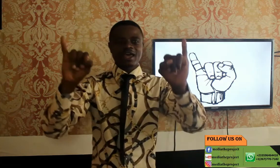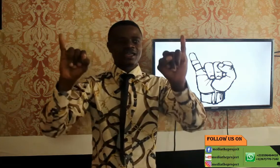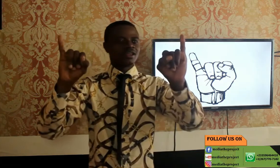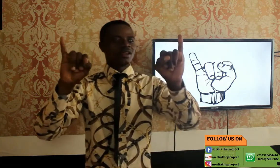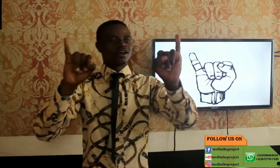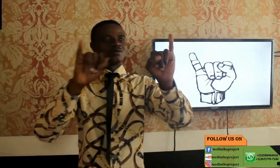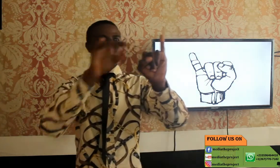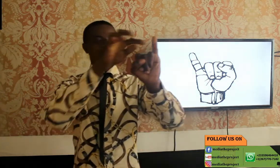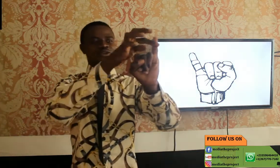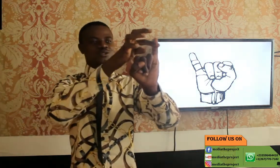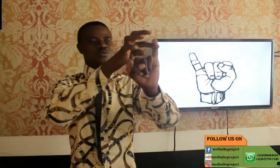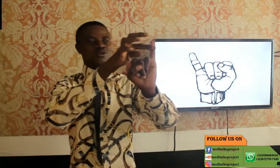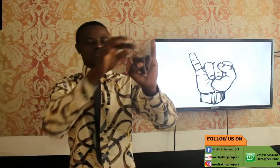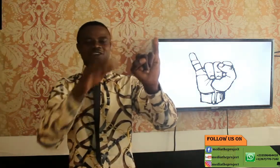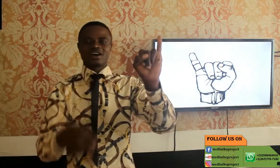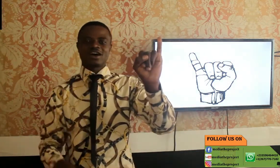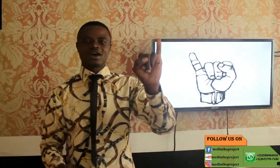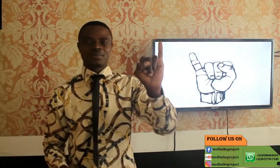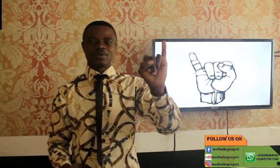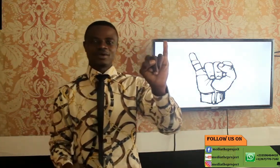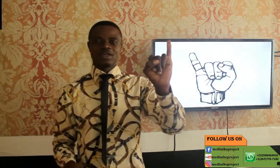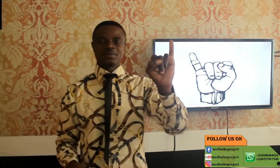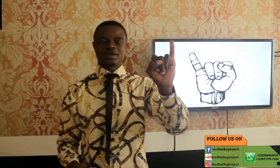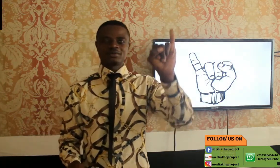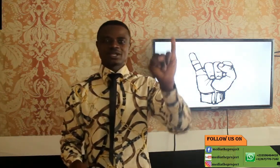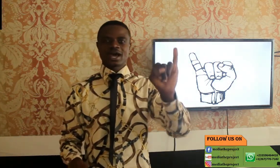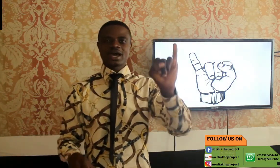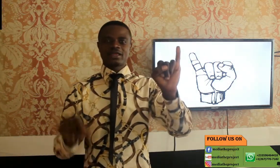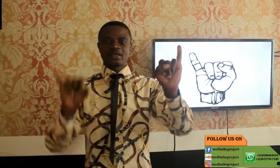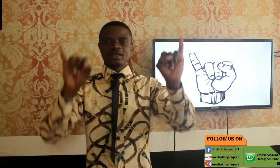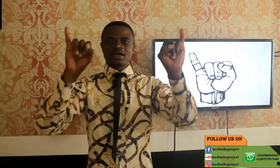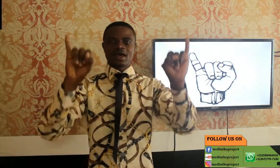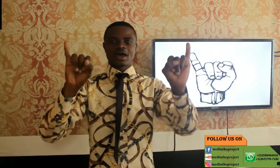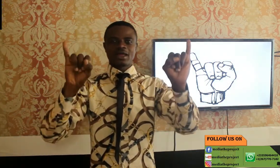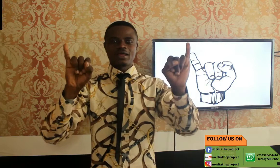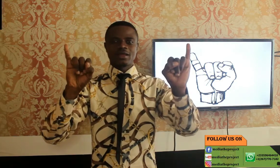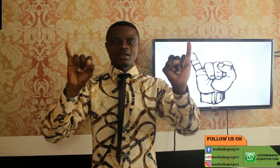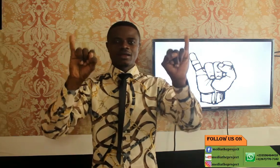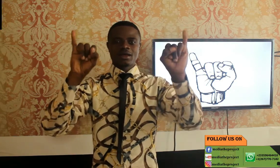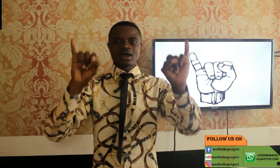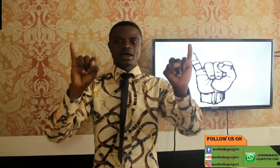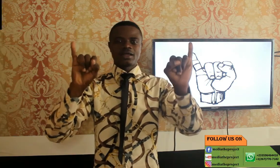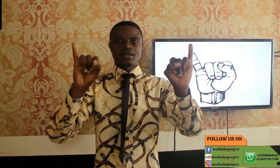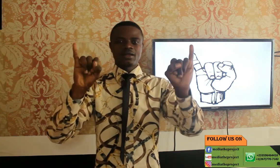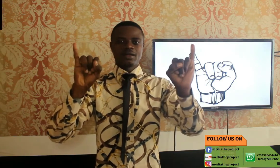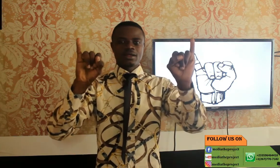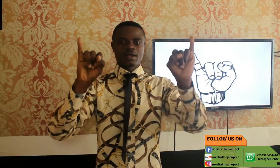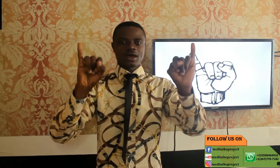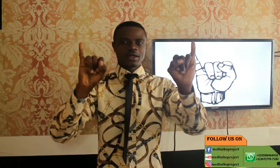I. You put a small finger up. It becomes I. I. I. I.